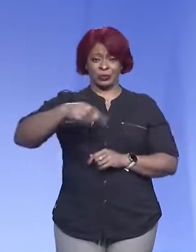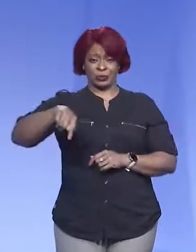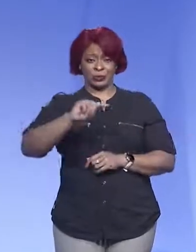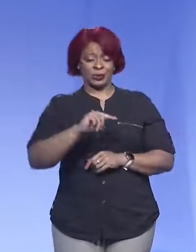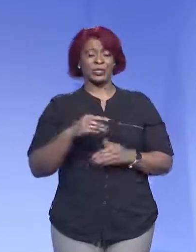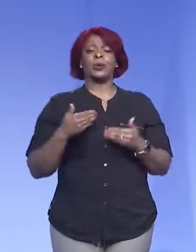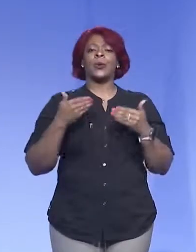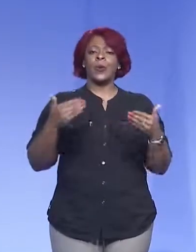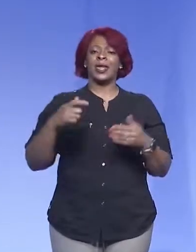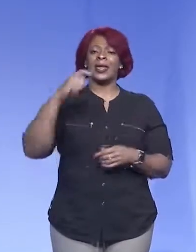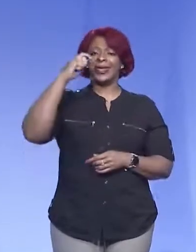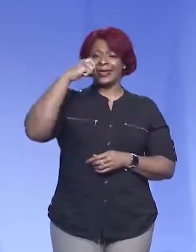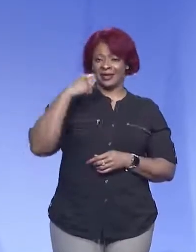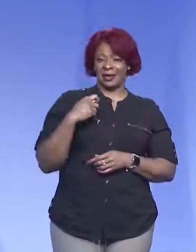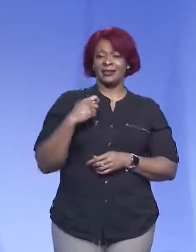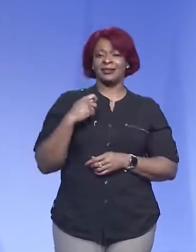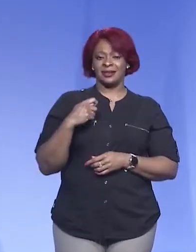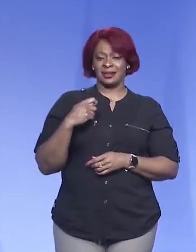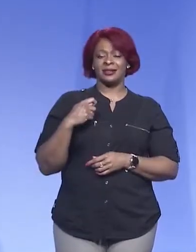get tested.